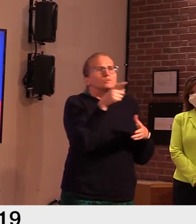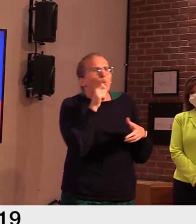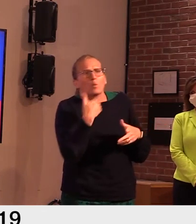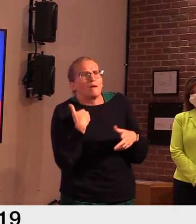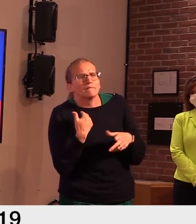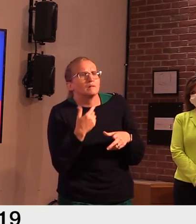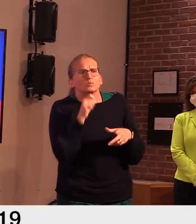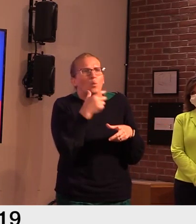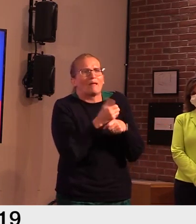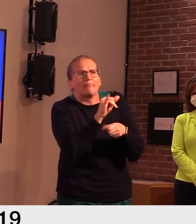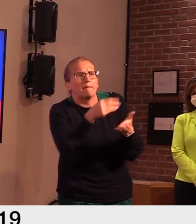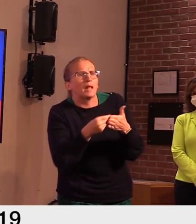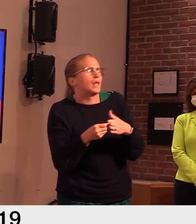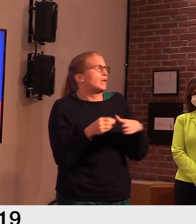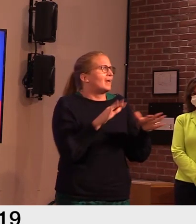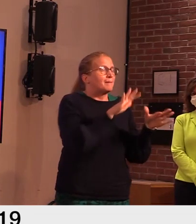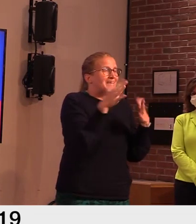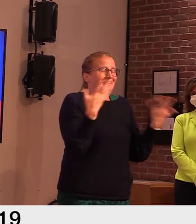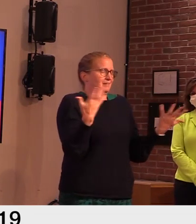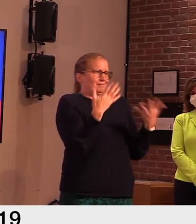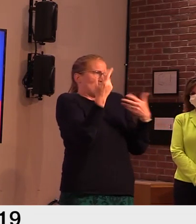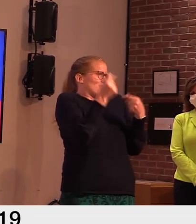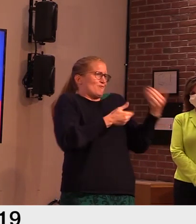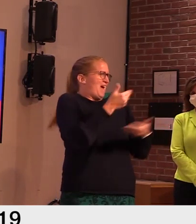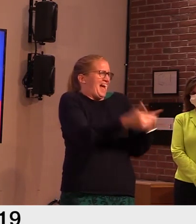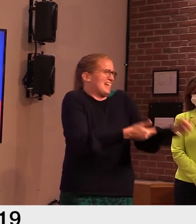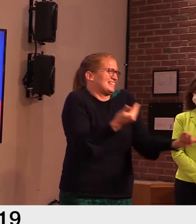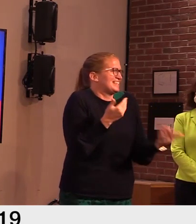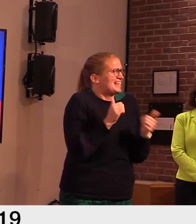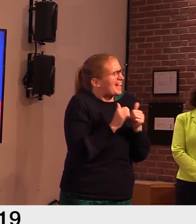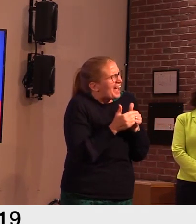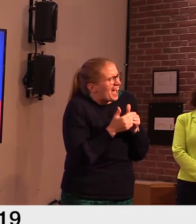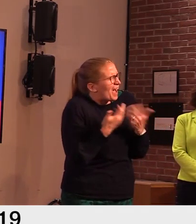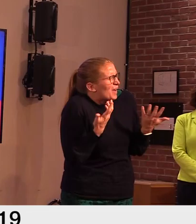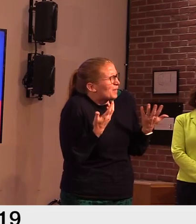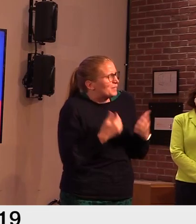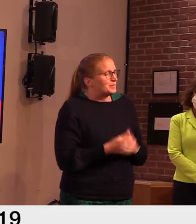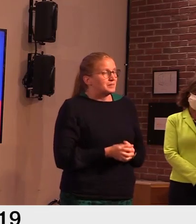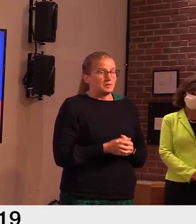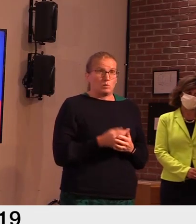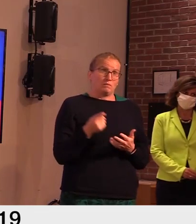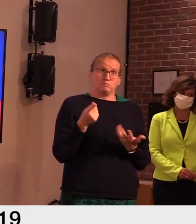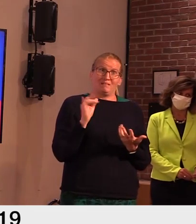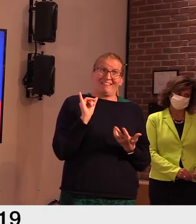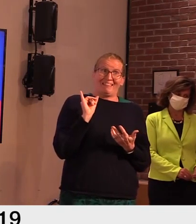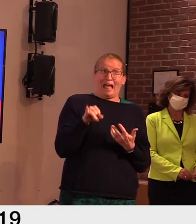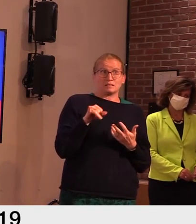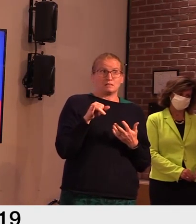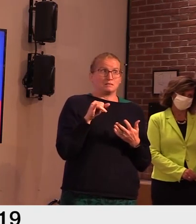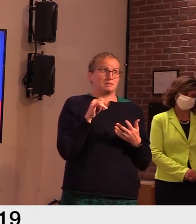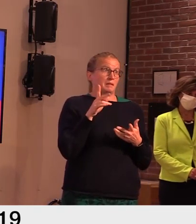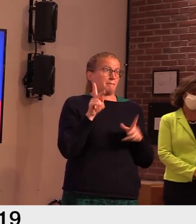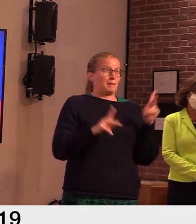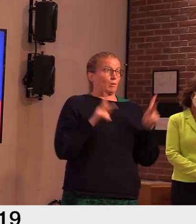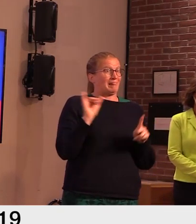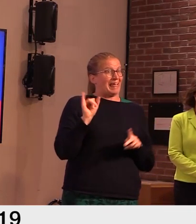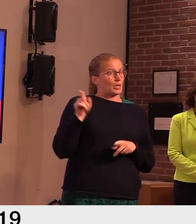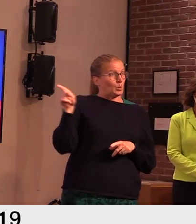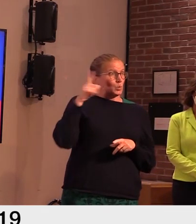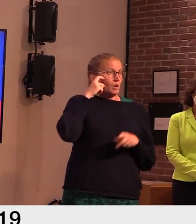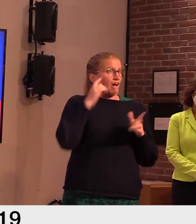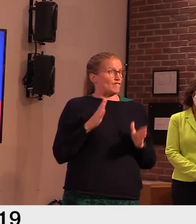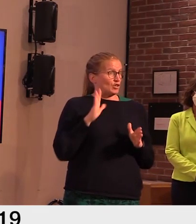that. With money, presumably. Yeah, but how do you disperse that money, Peter? I mean, how do you actually do